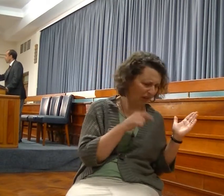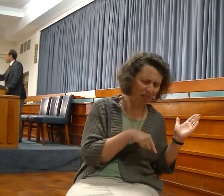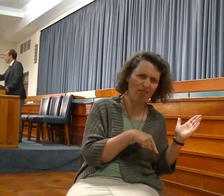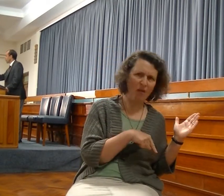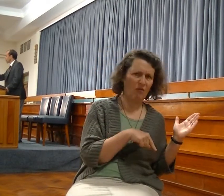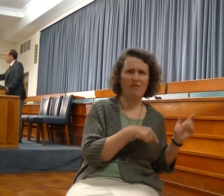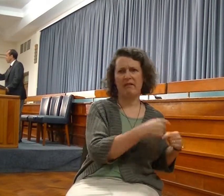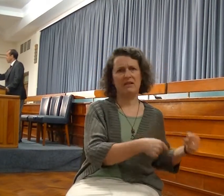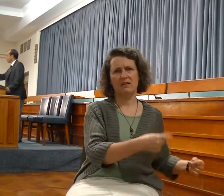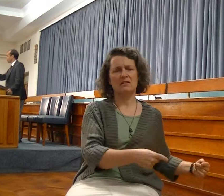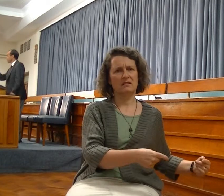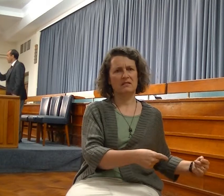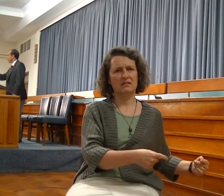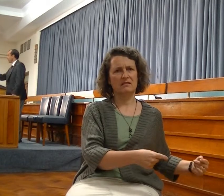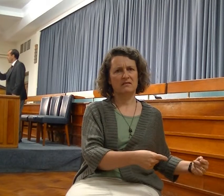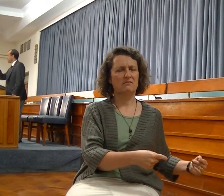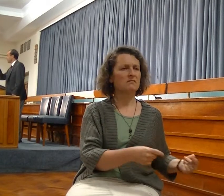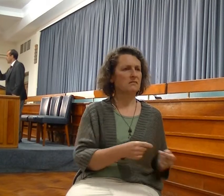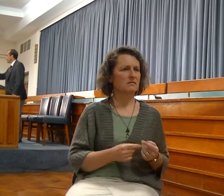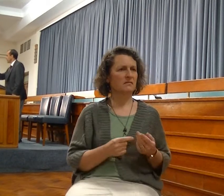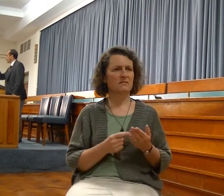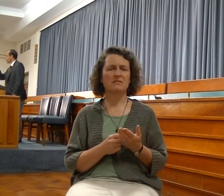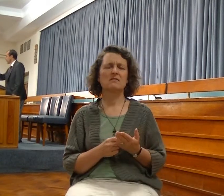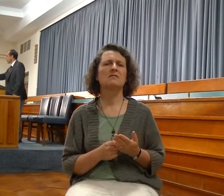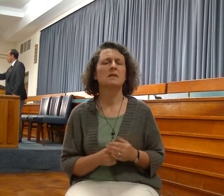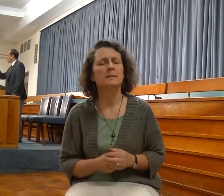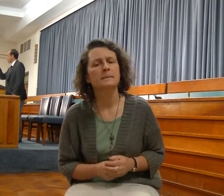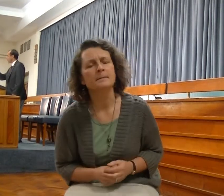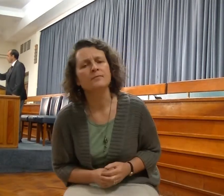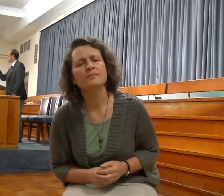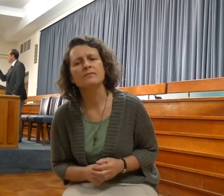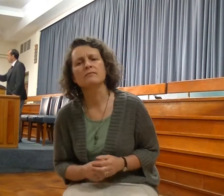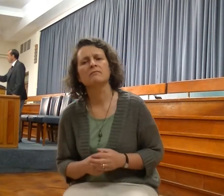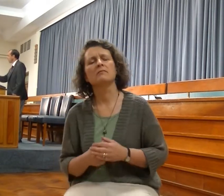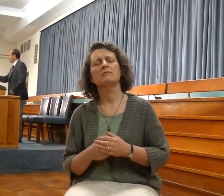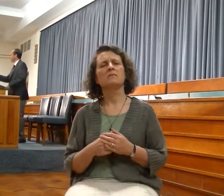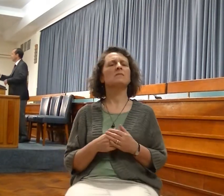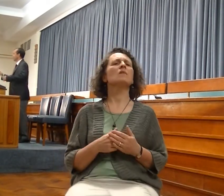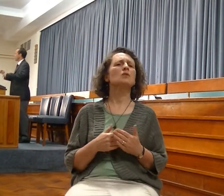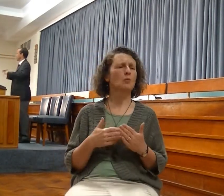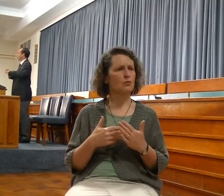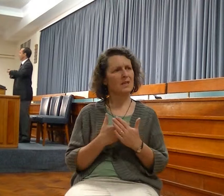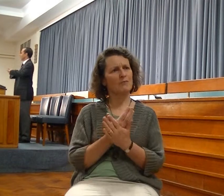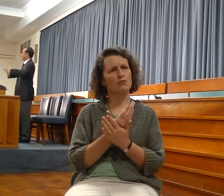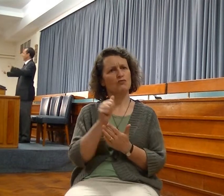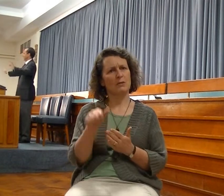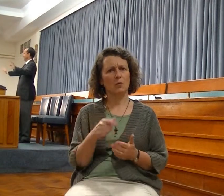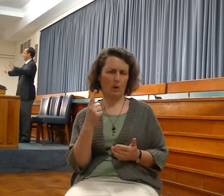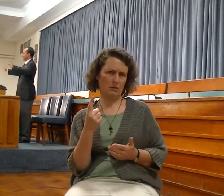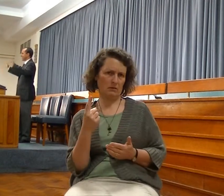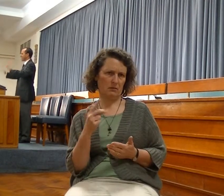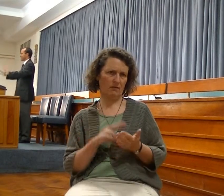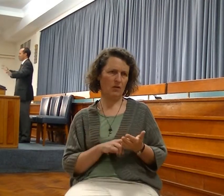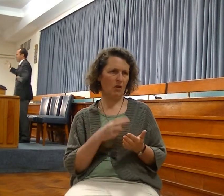only time the word purge is mentioned in the Bible, it's in Hebrews chapter 1, verse 3 and 4, and it is said